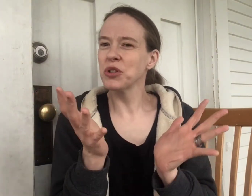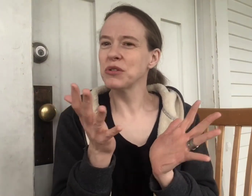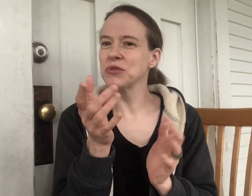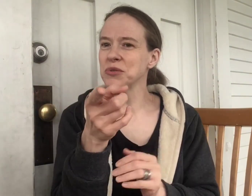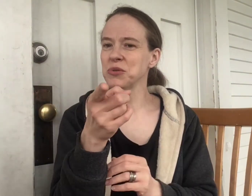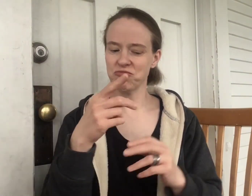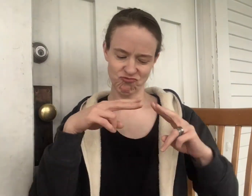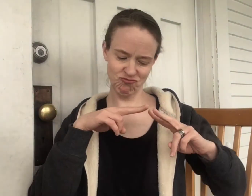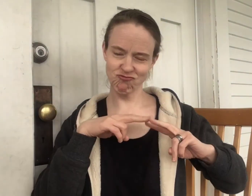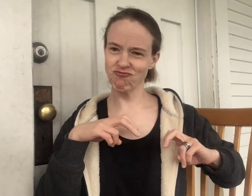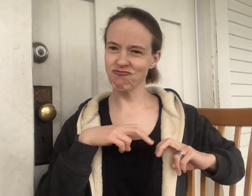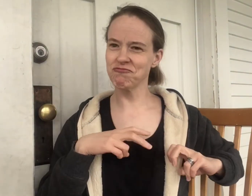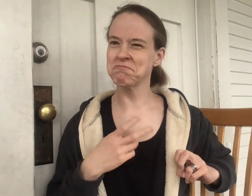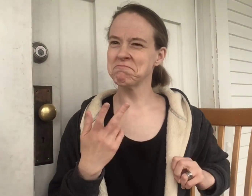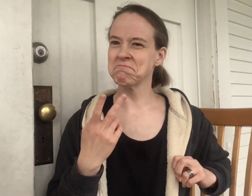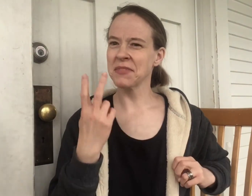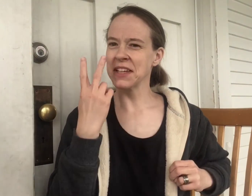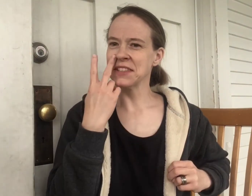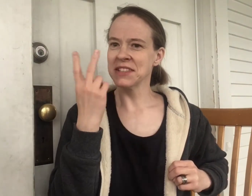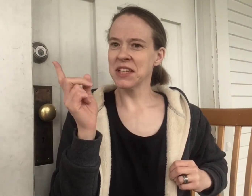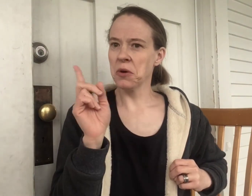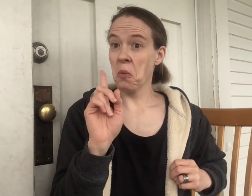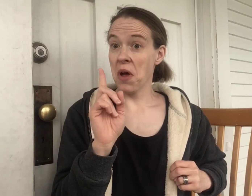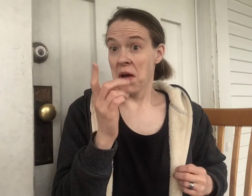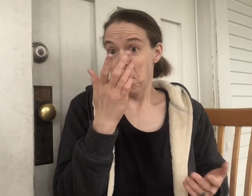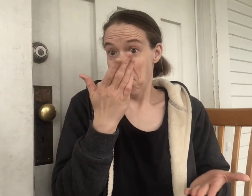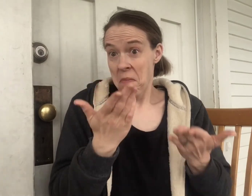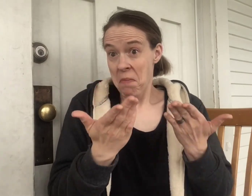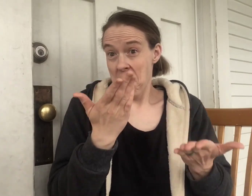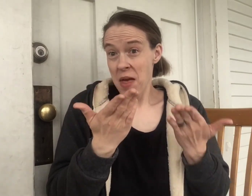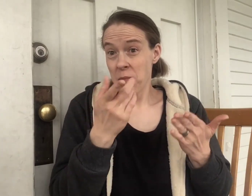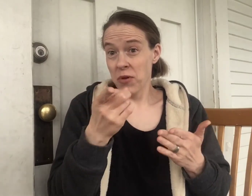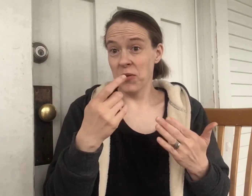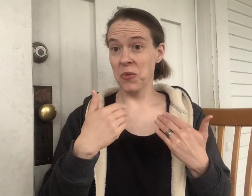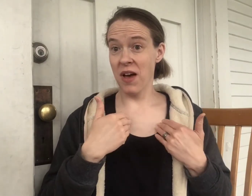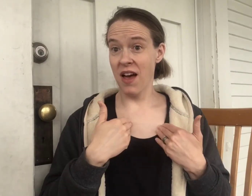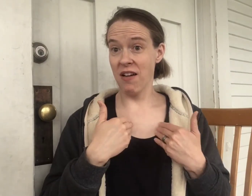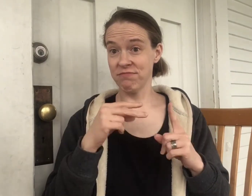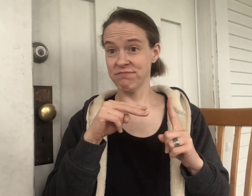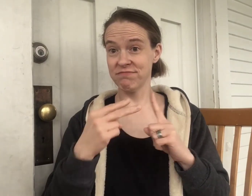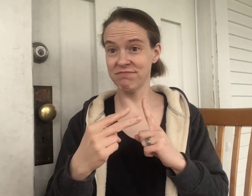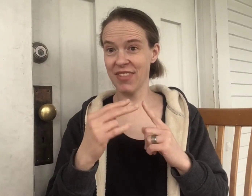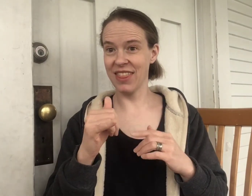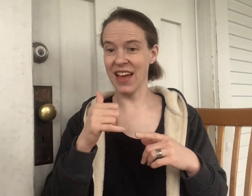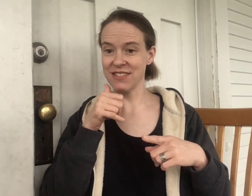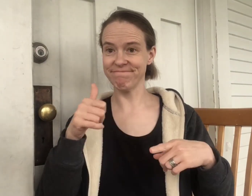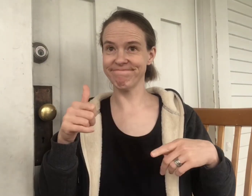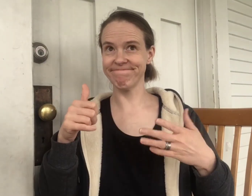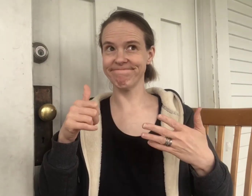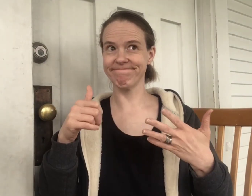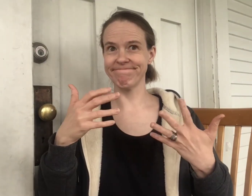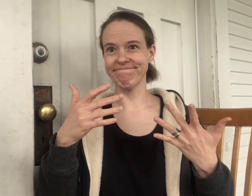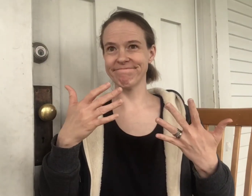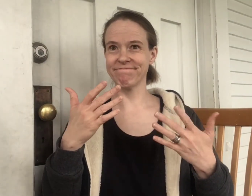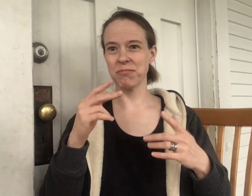So I encourage you to examine yourself and see where maybe you have perceptions that